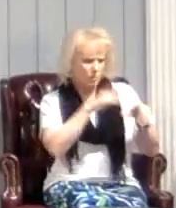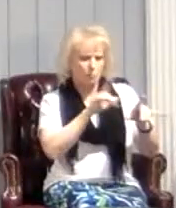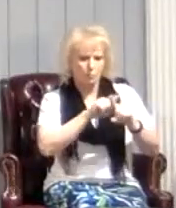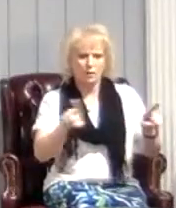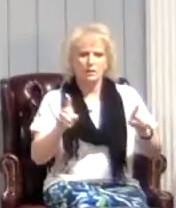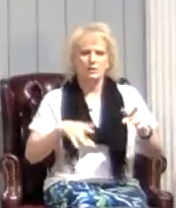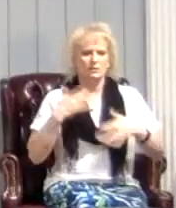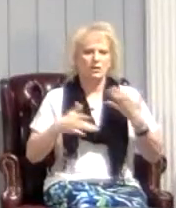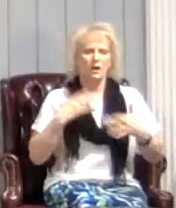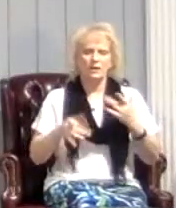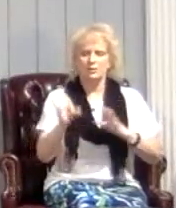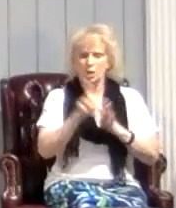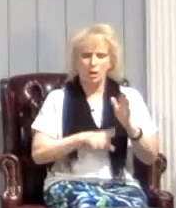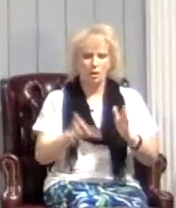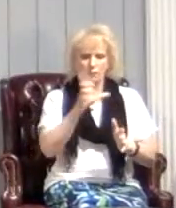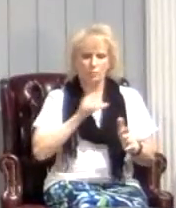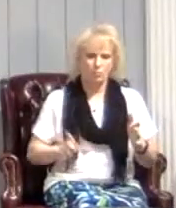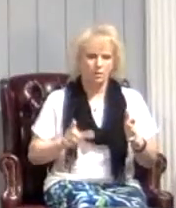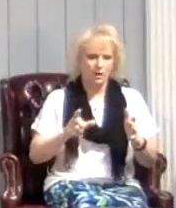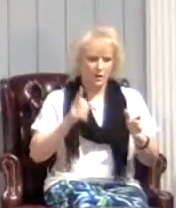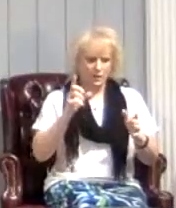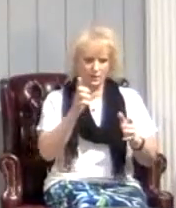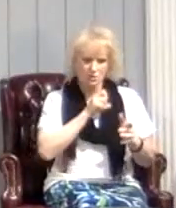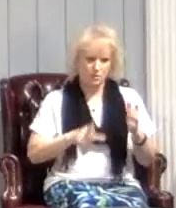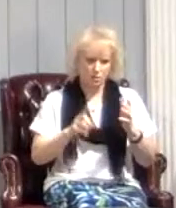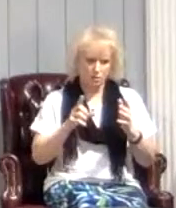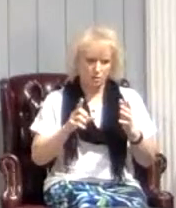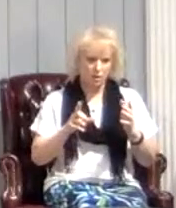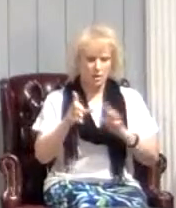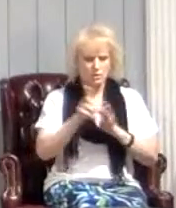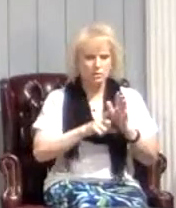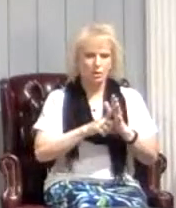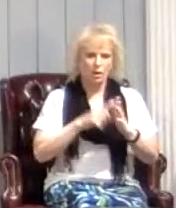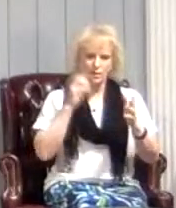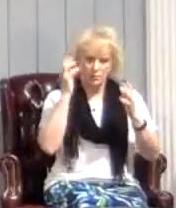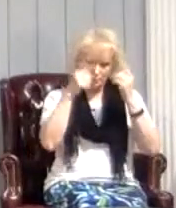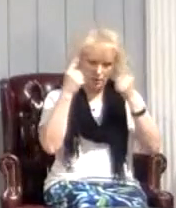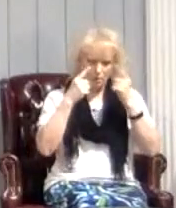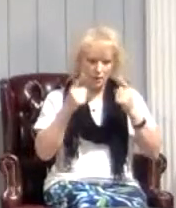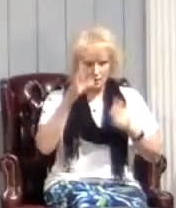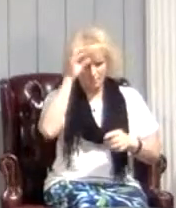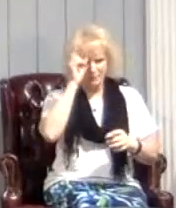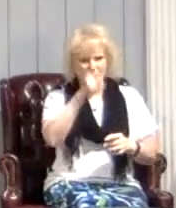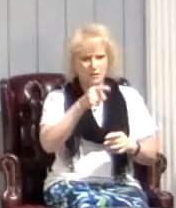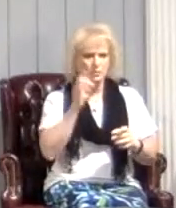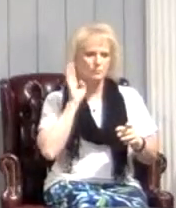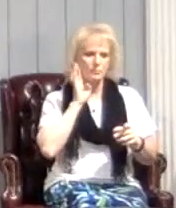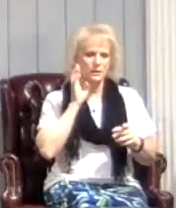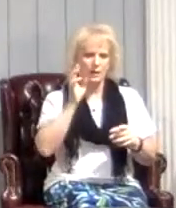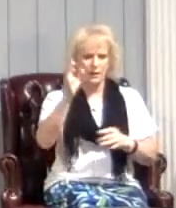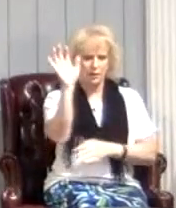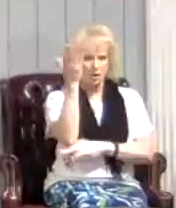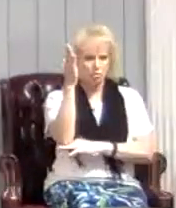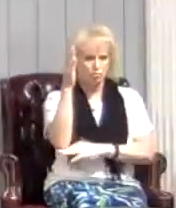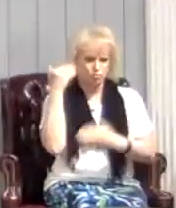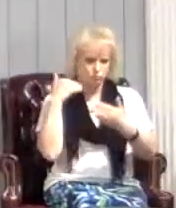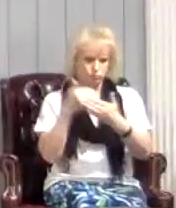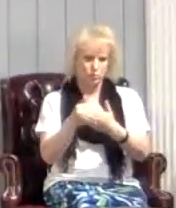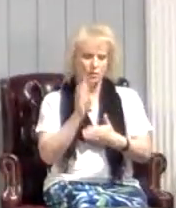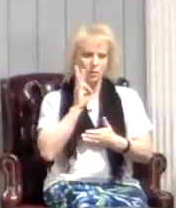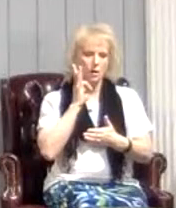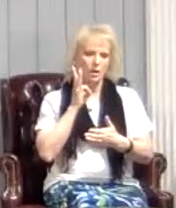of the Lord, and his law doth he meditate day and night. And he shall be like a tree planted by the rivers of water that